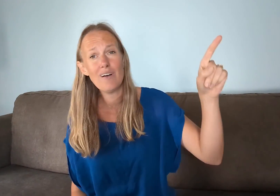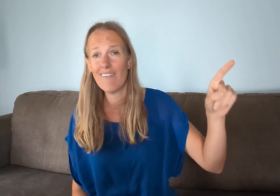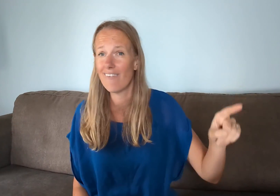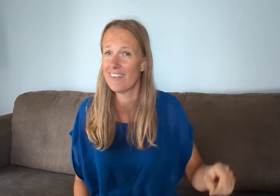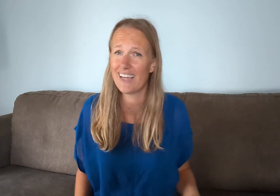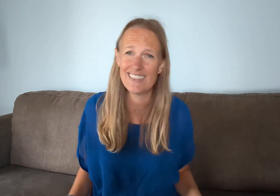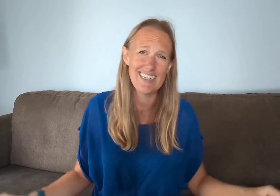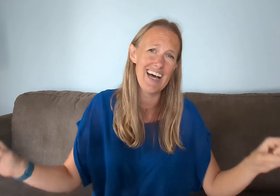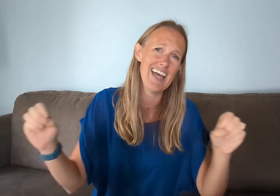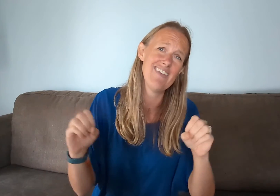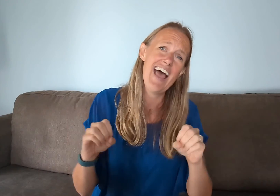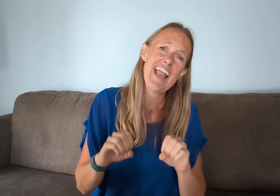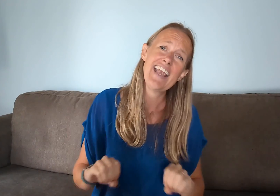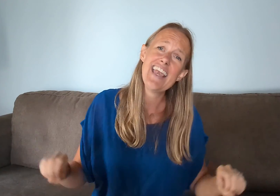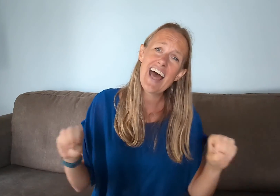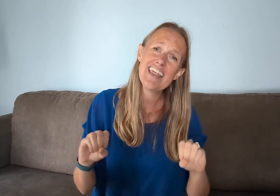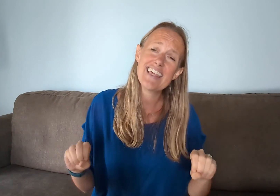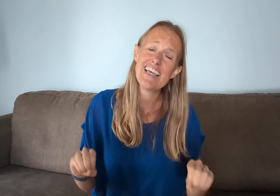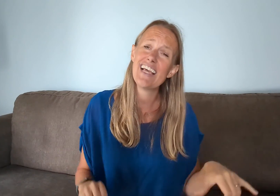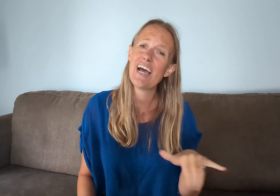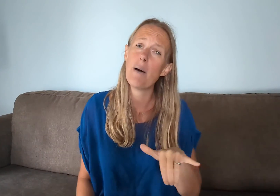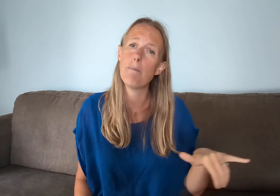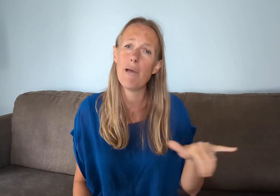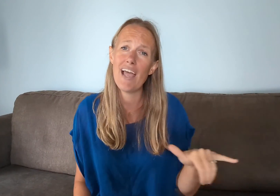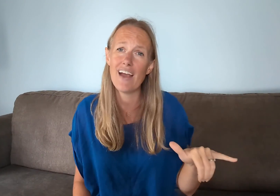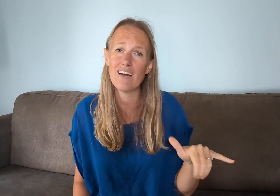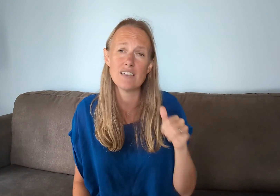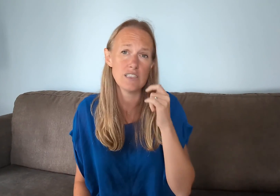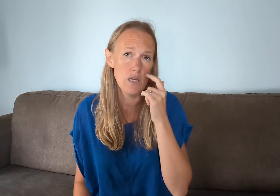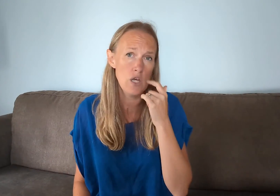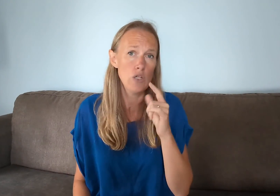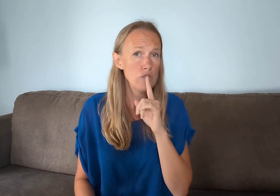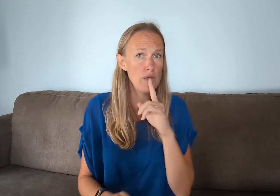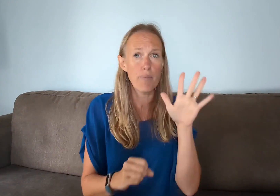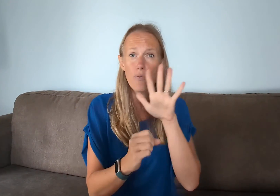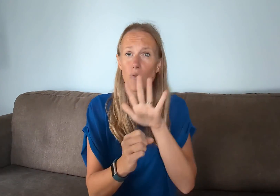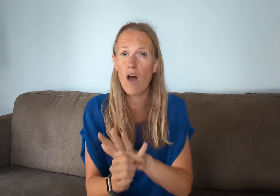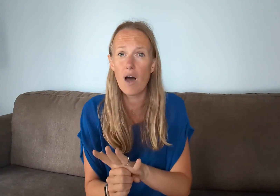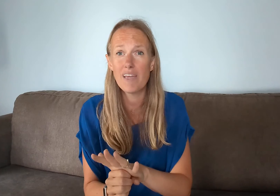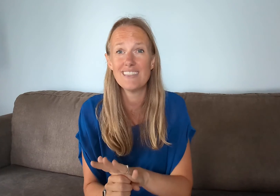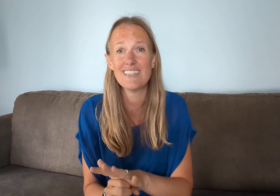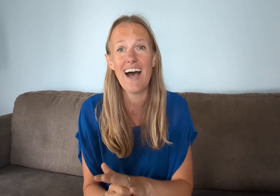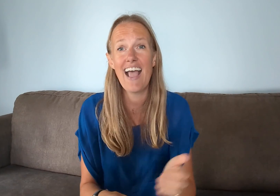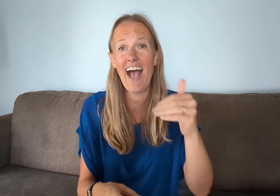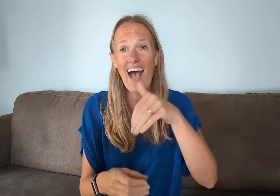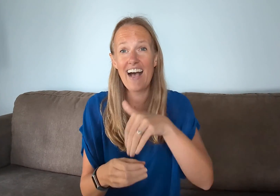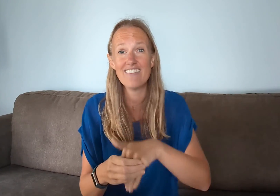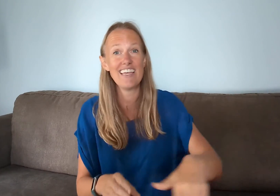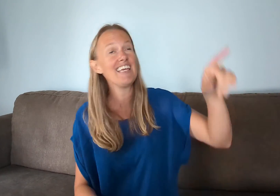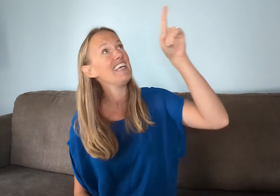And one last time, nothing compares to the promise I have